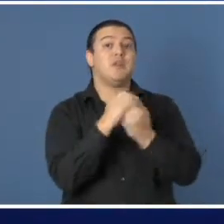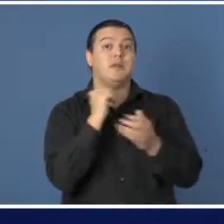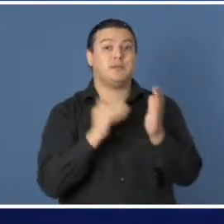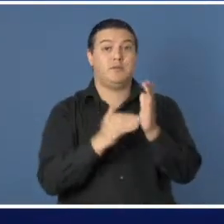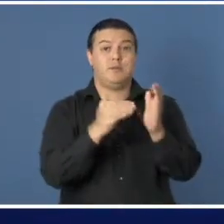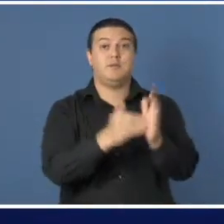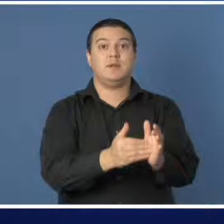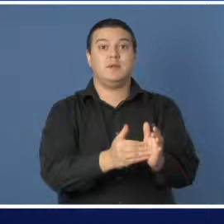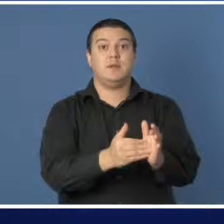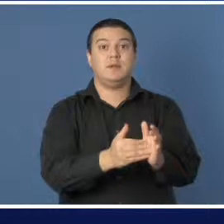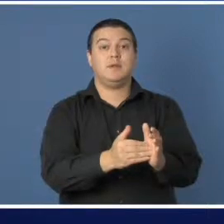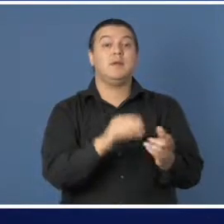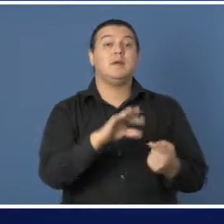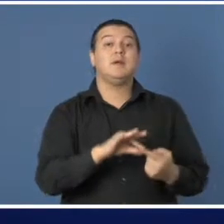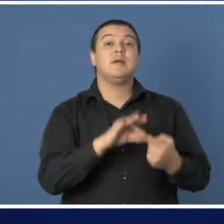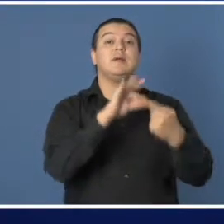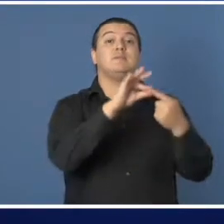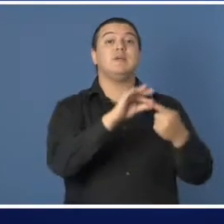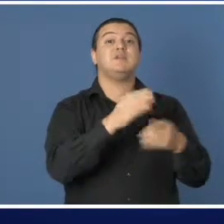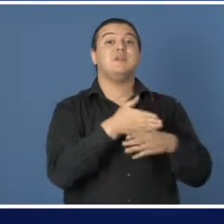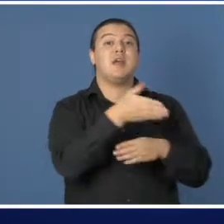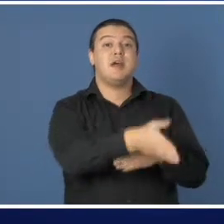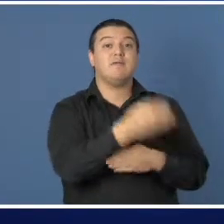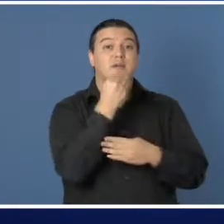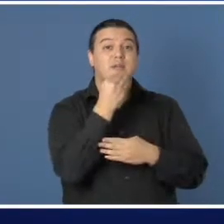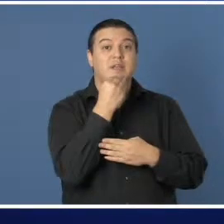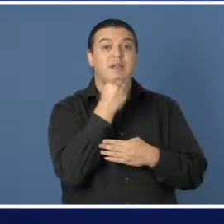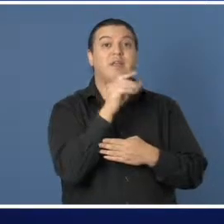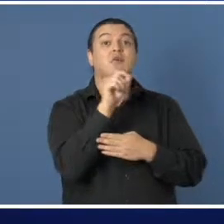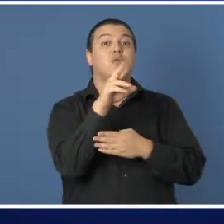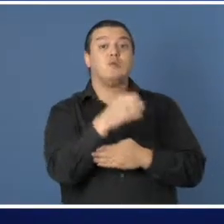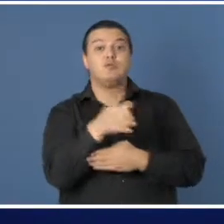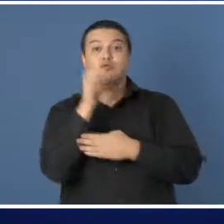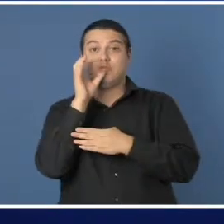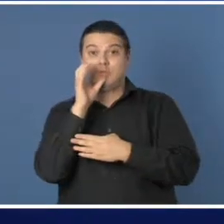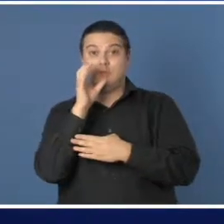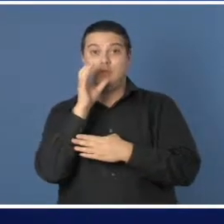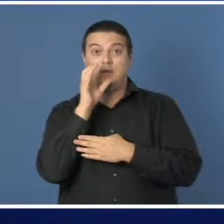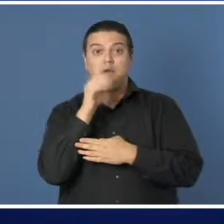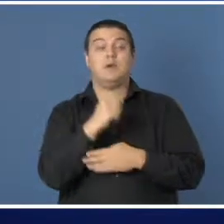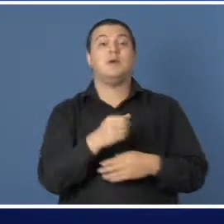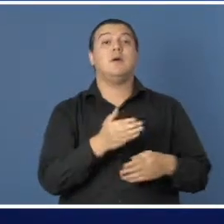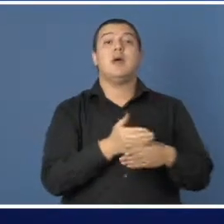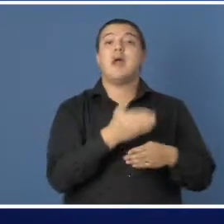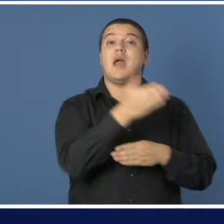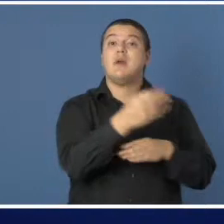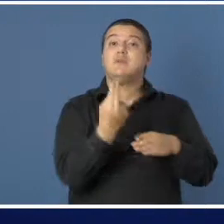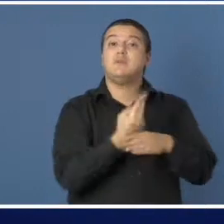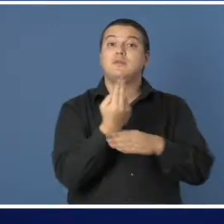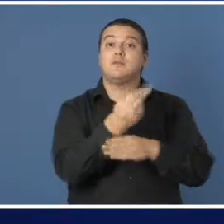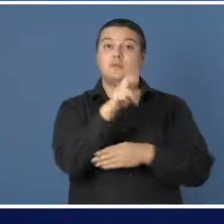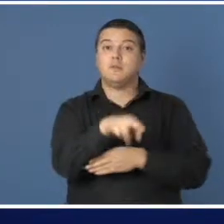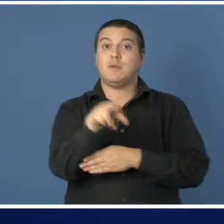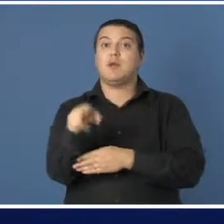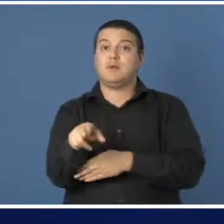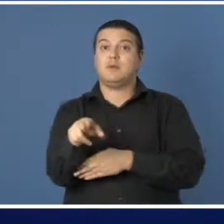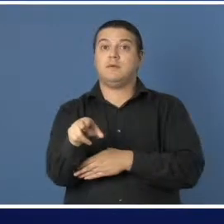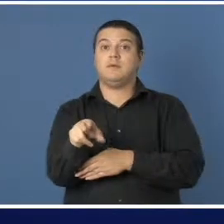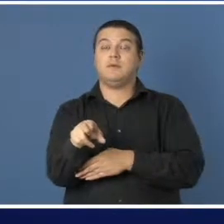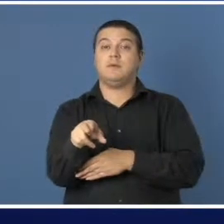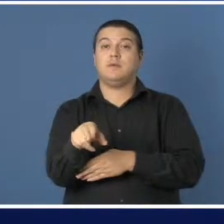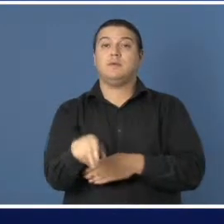Wash hands frequently Wash especially after eating or drinking, after using